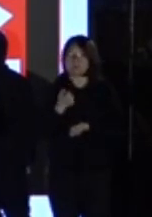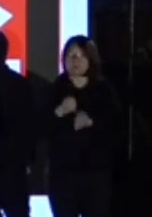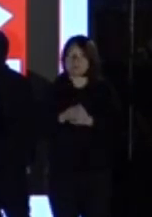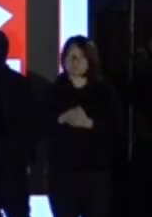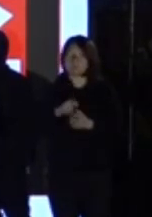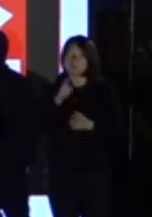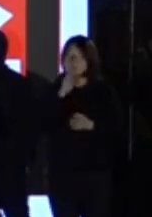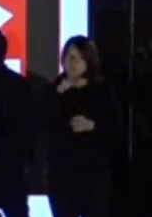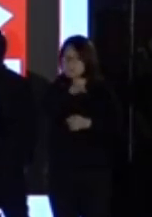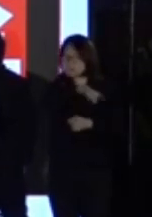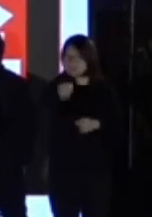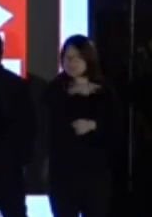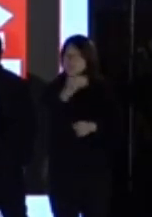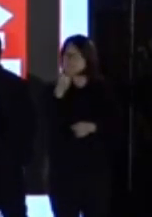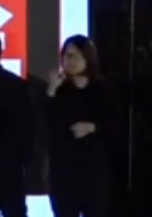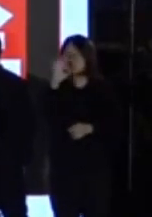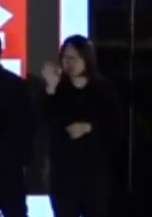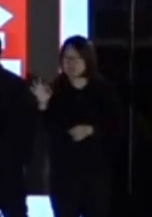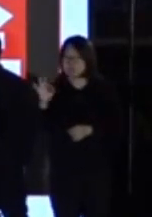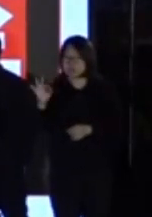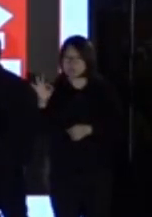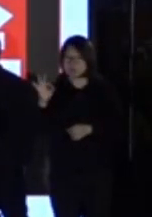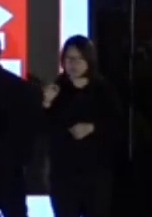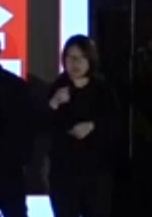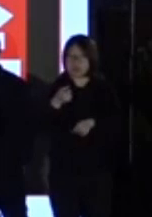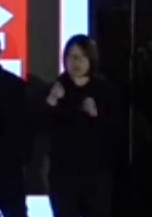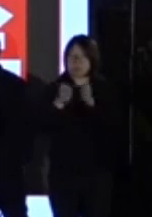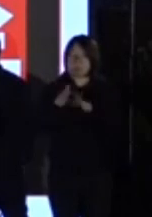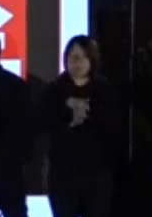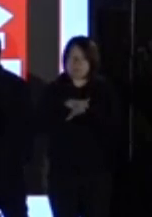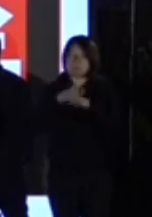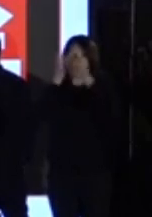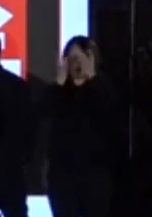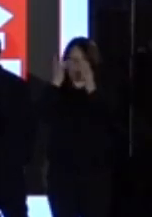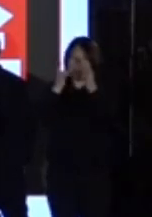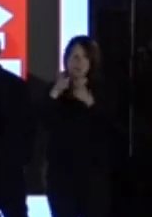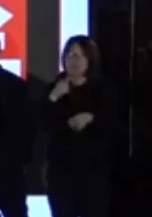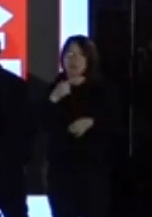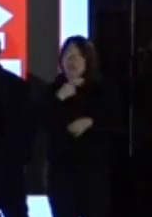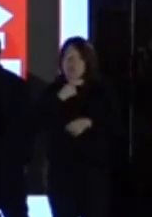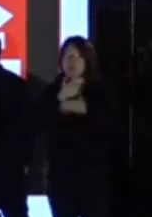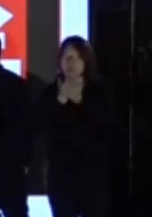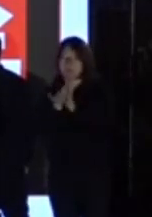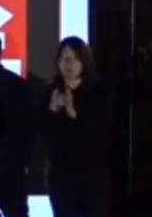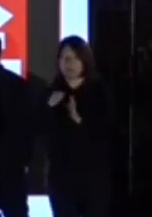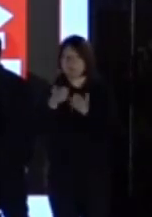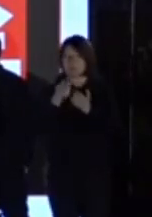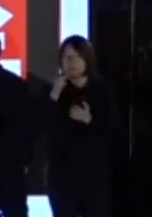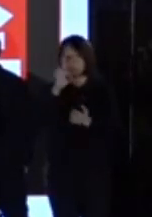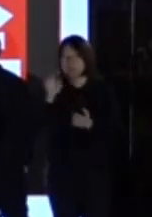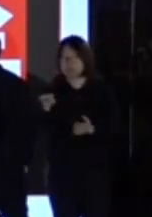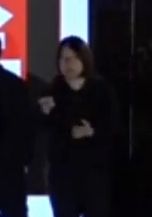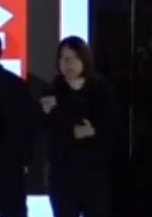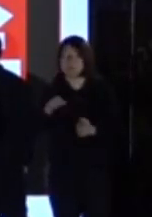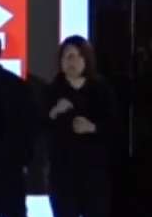as high compared to an incidence of around 10% for respondents further away from protest front lines,